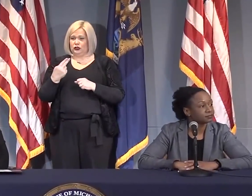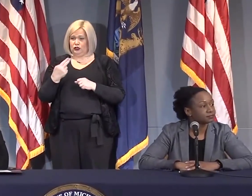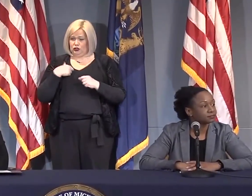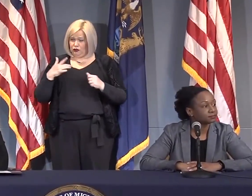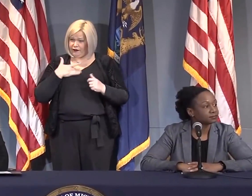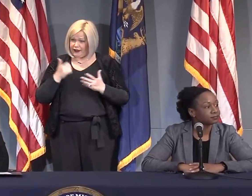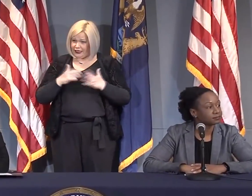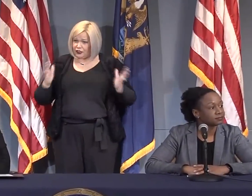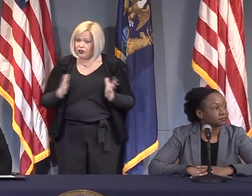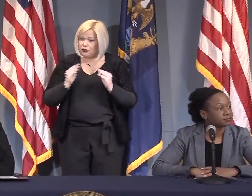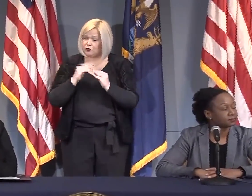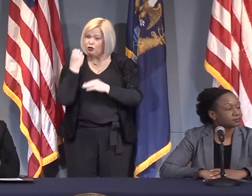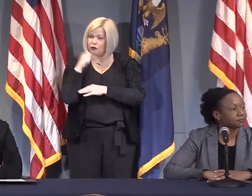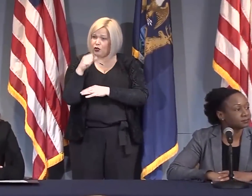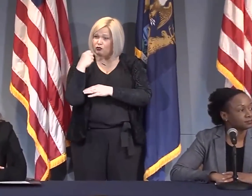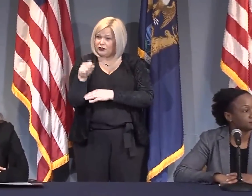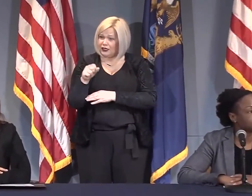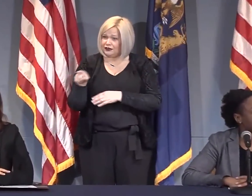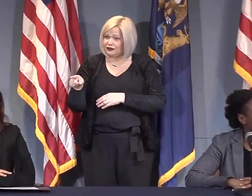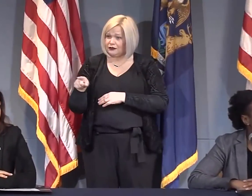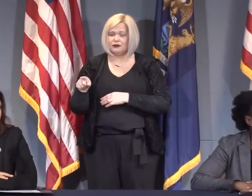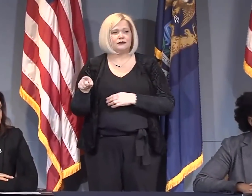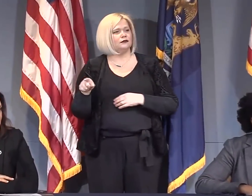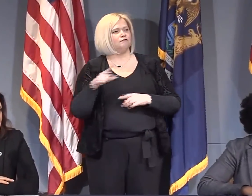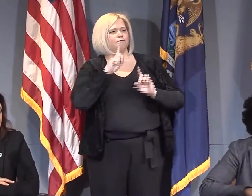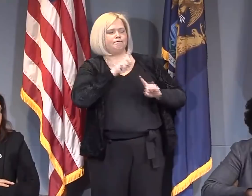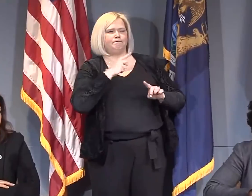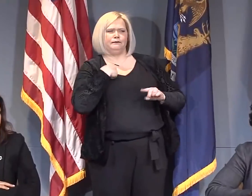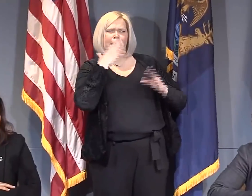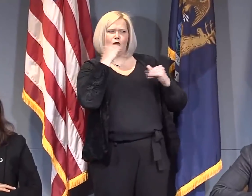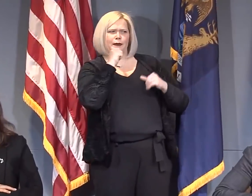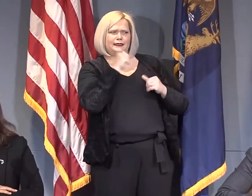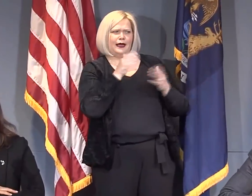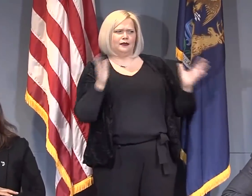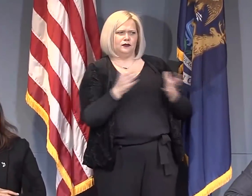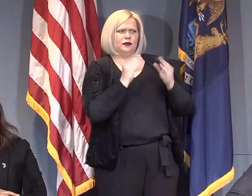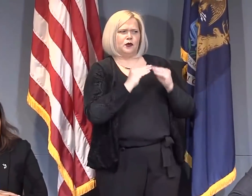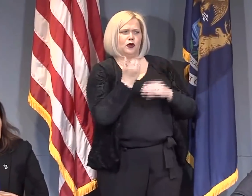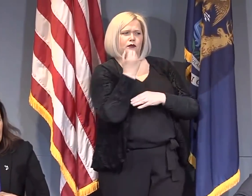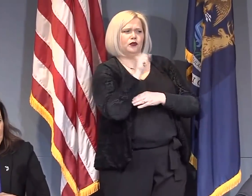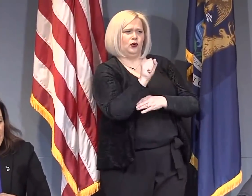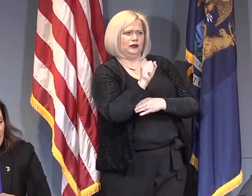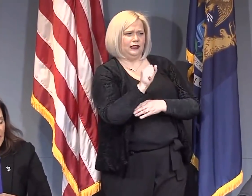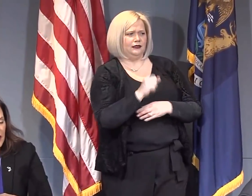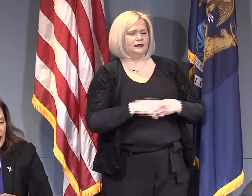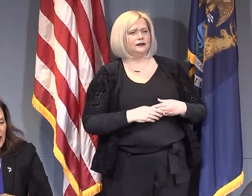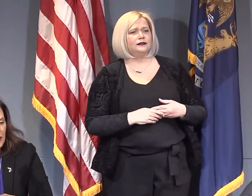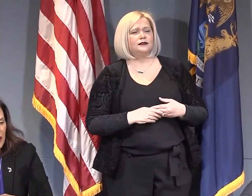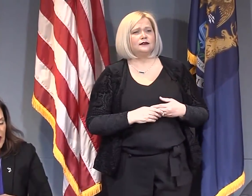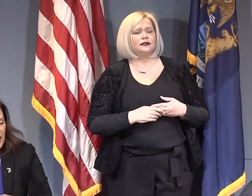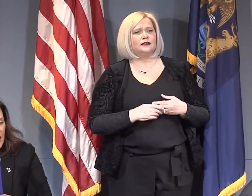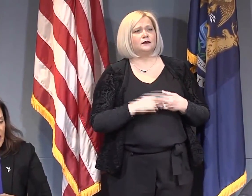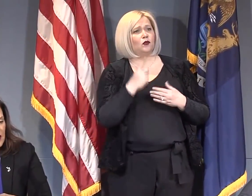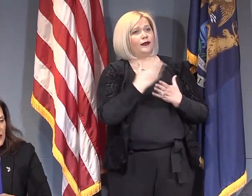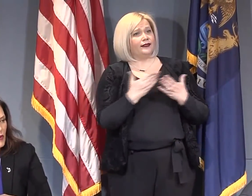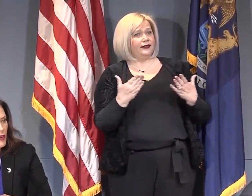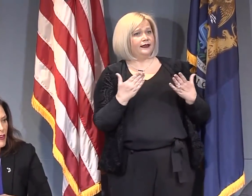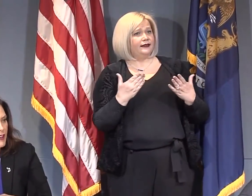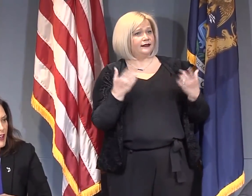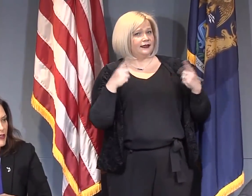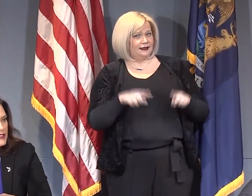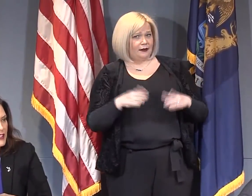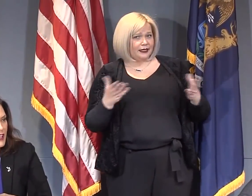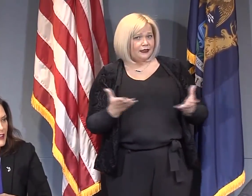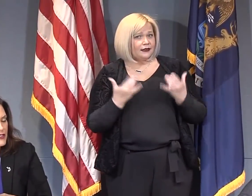protests? You know, I hope that it's not encouraging more protests. One of the things that I think in this moment